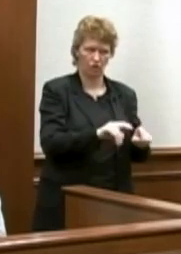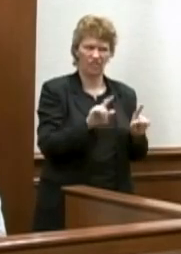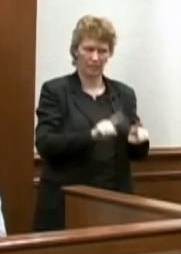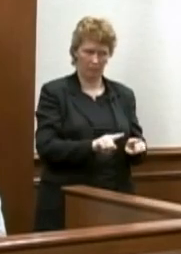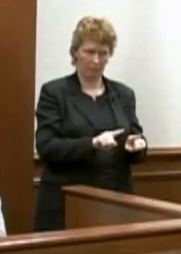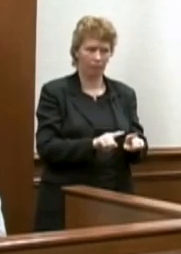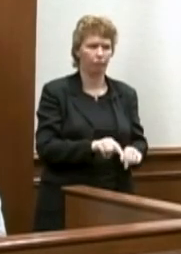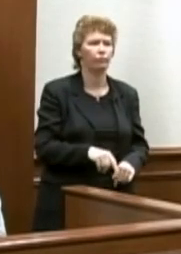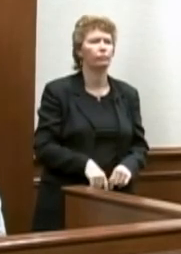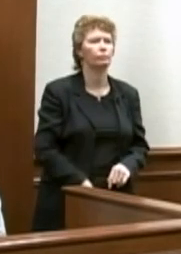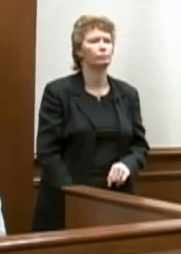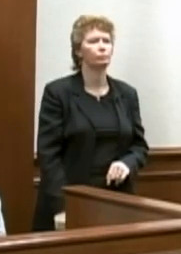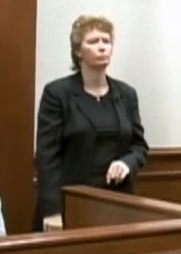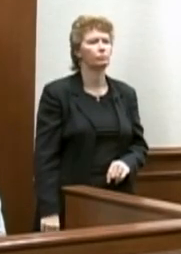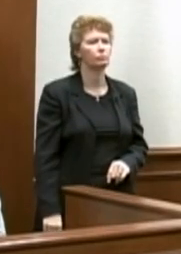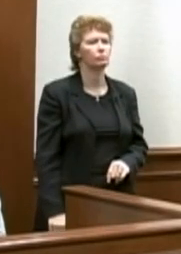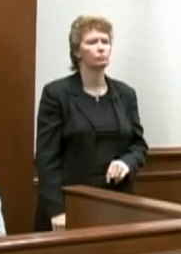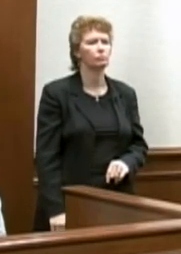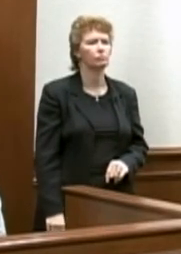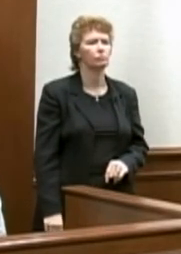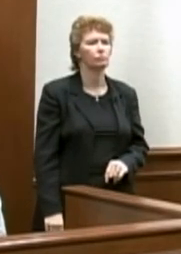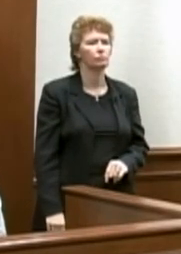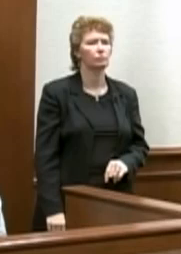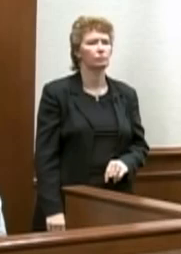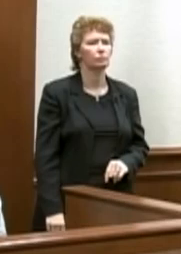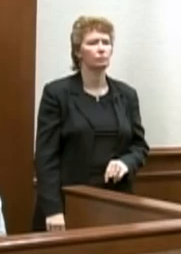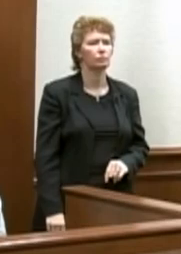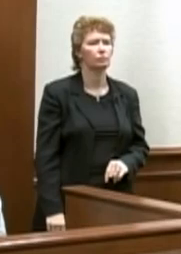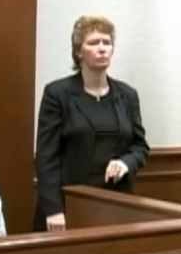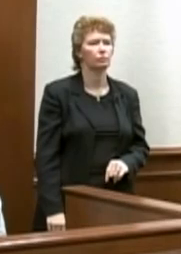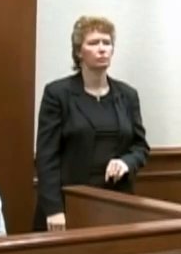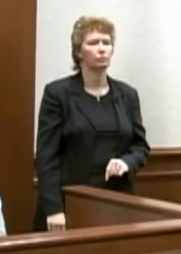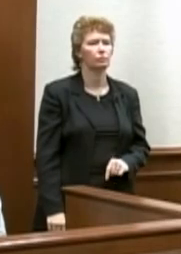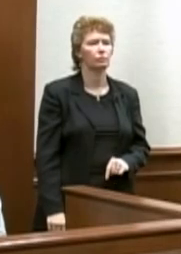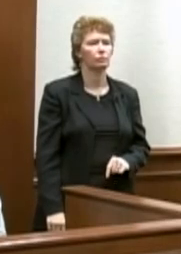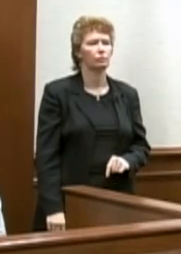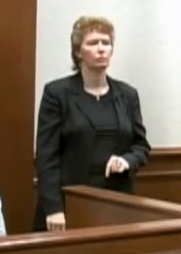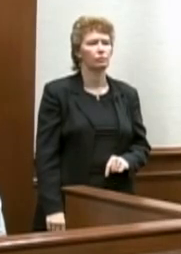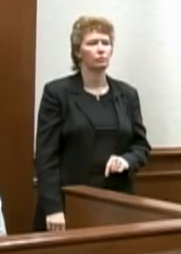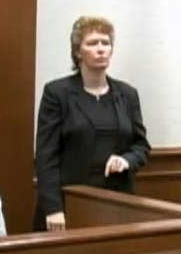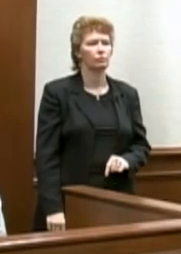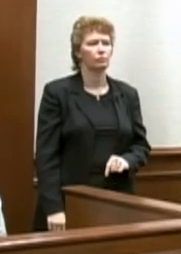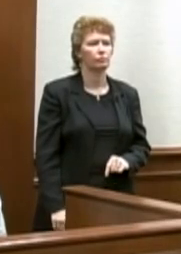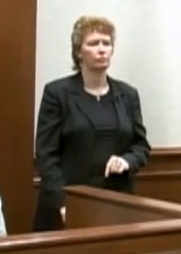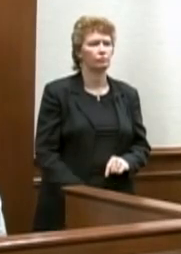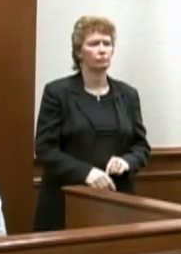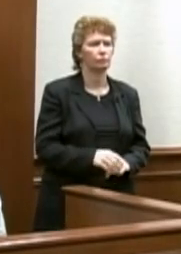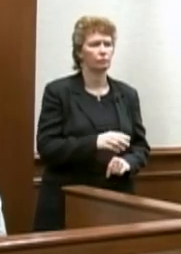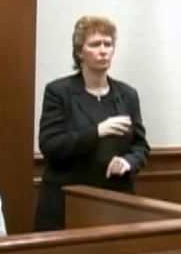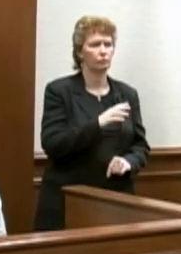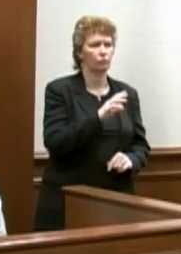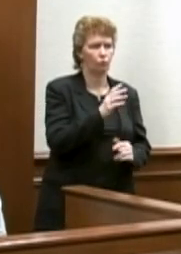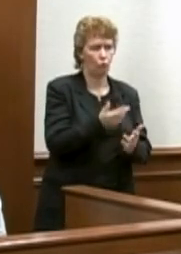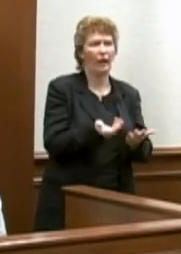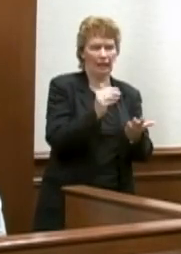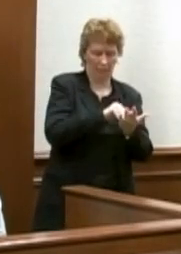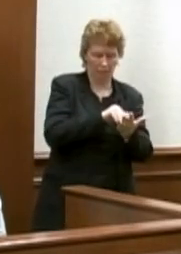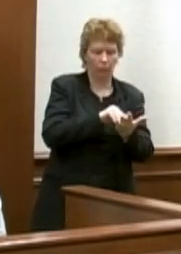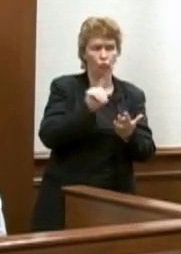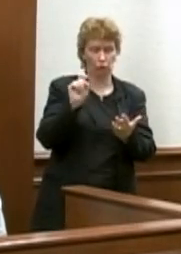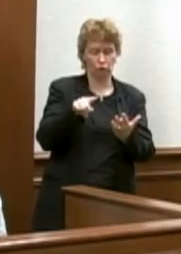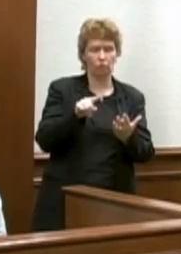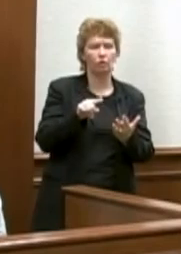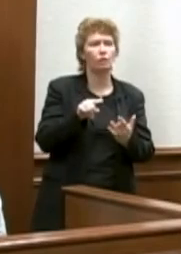The question was, you never personally saw them engaging in any romantic conduct inside the house, correct?